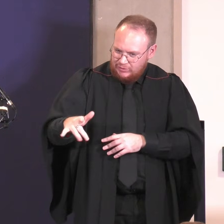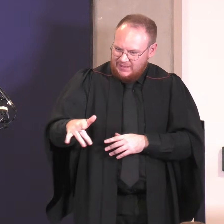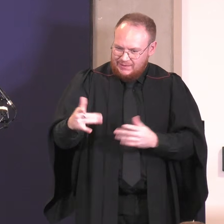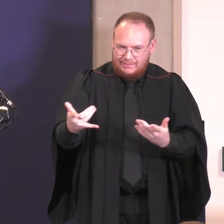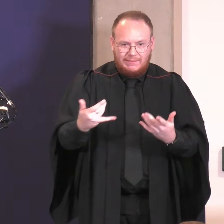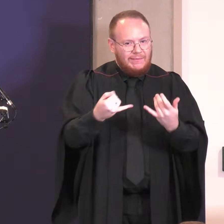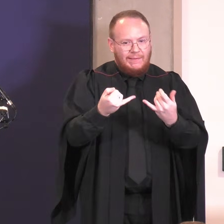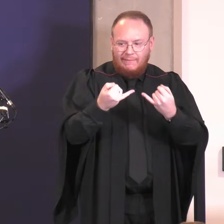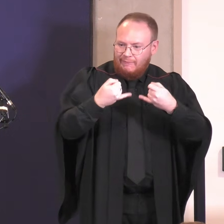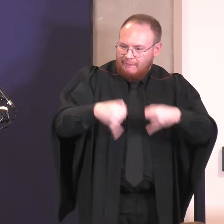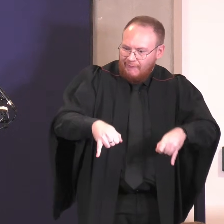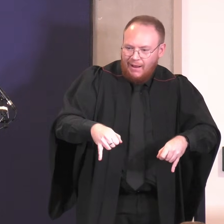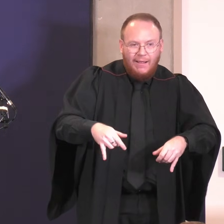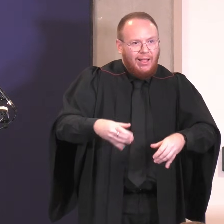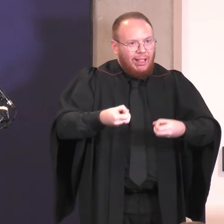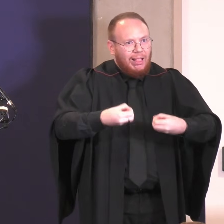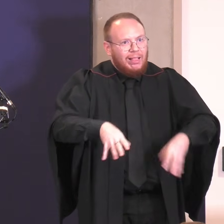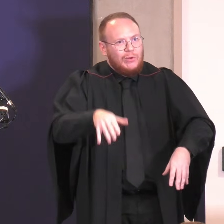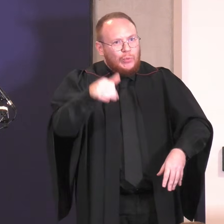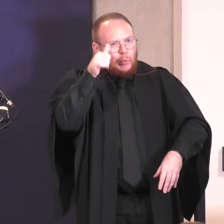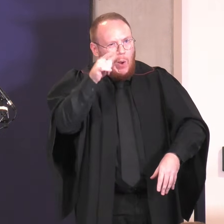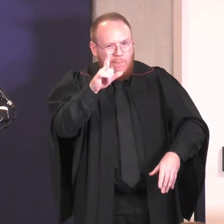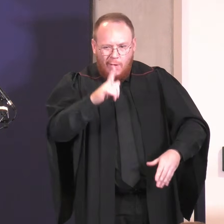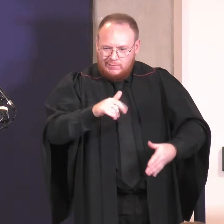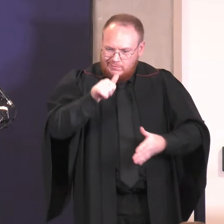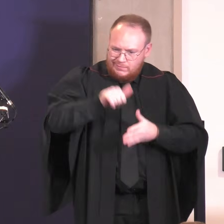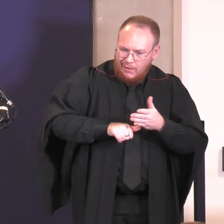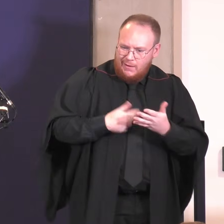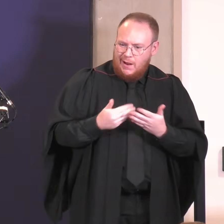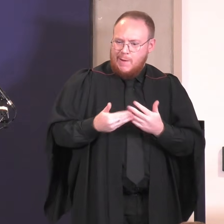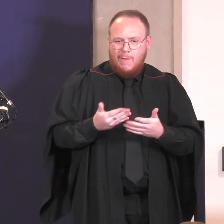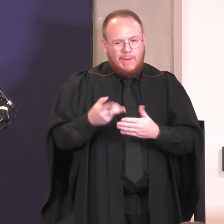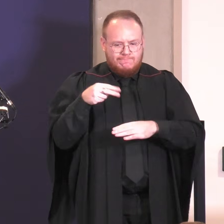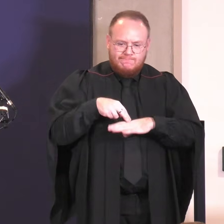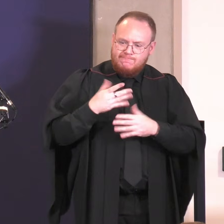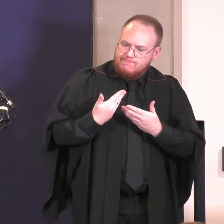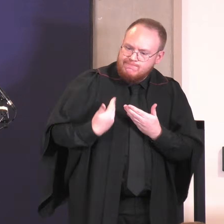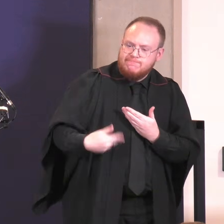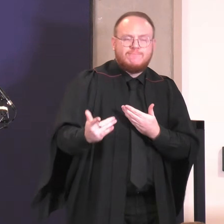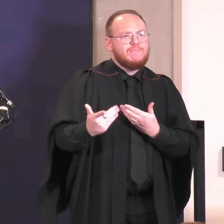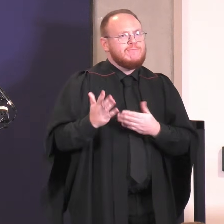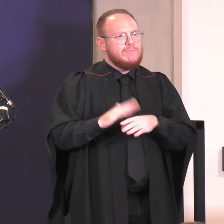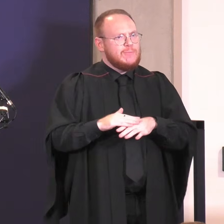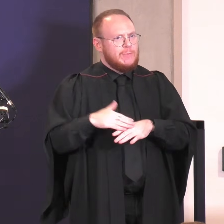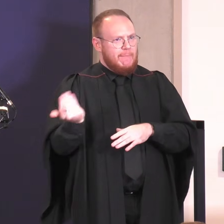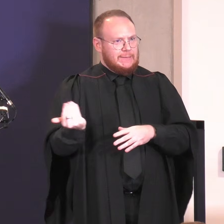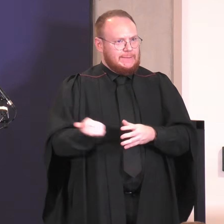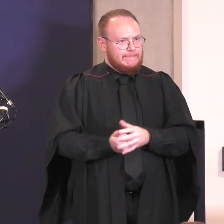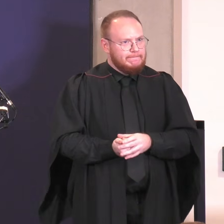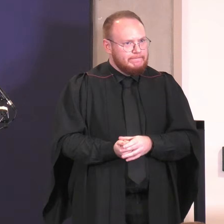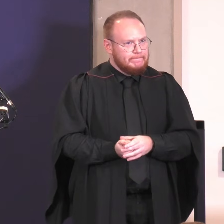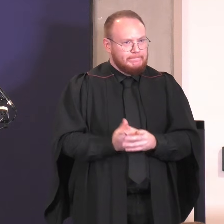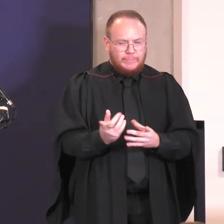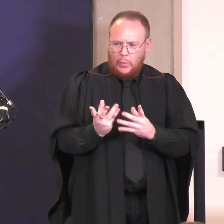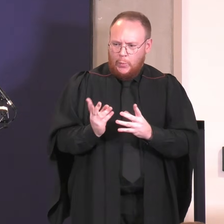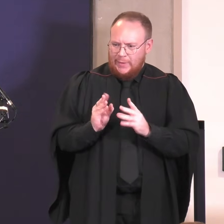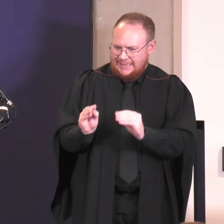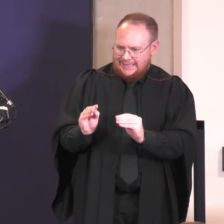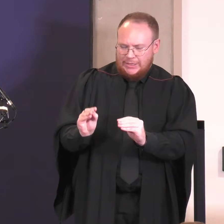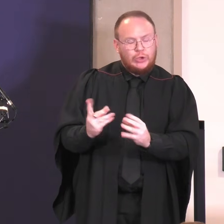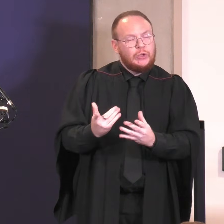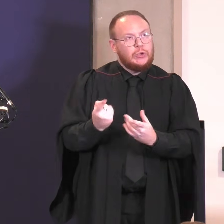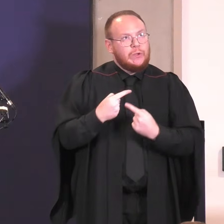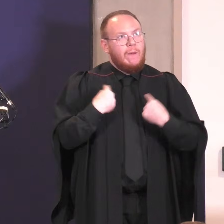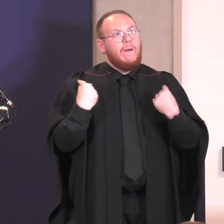begin, but you begin anyway and see it through no matter what. He teaches them and us that doing what's right often